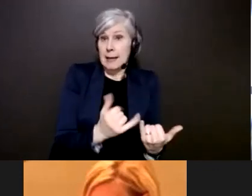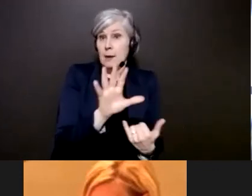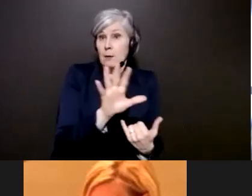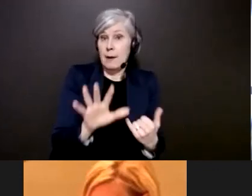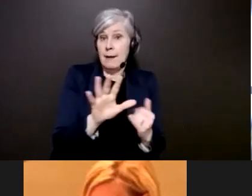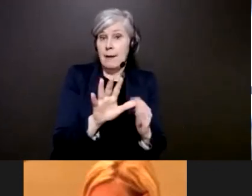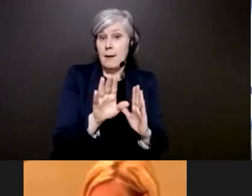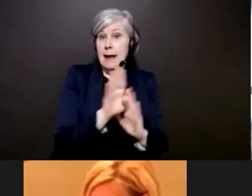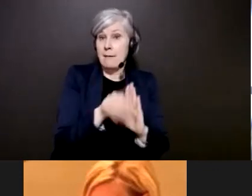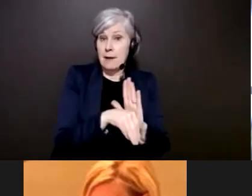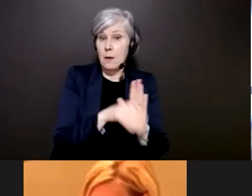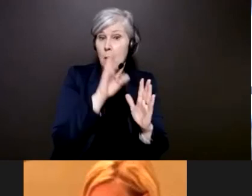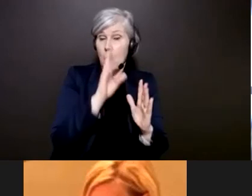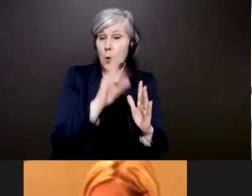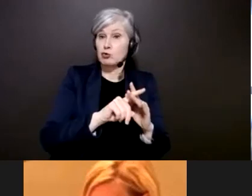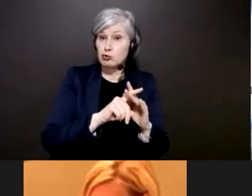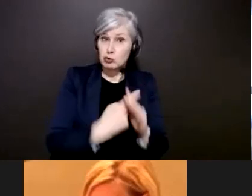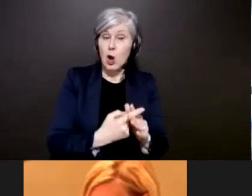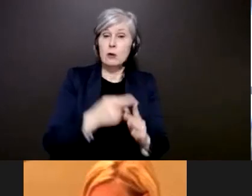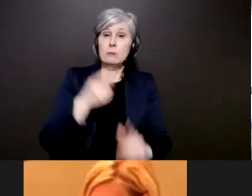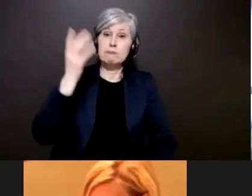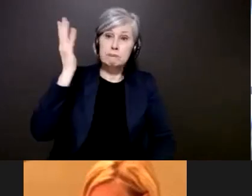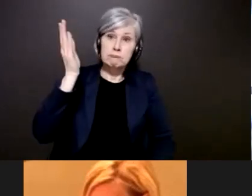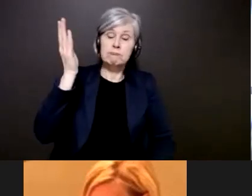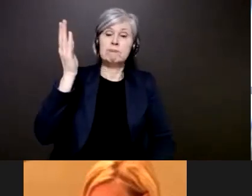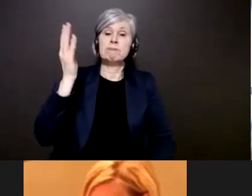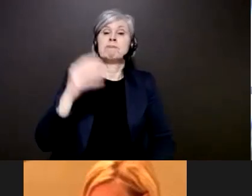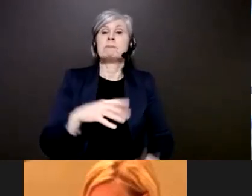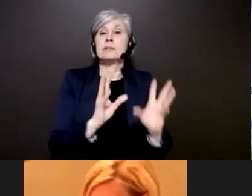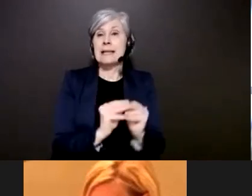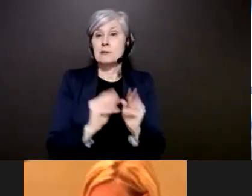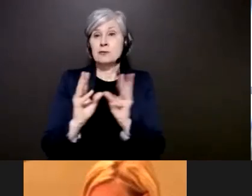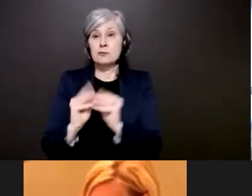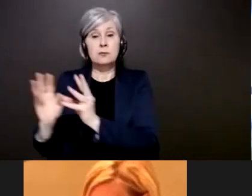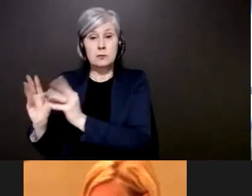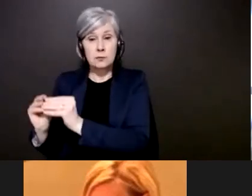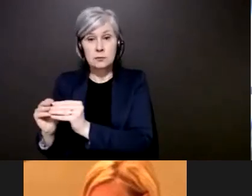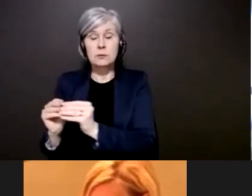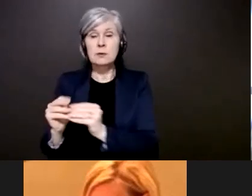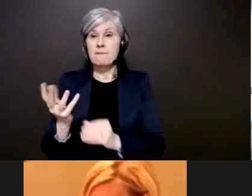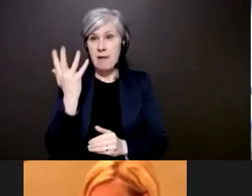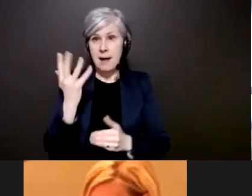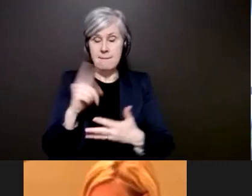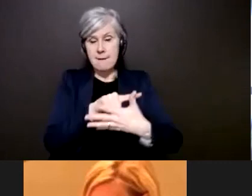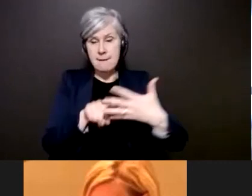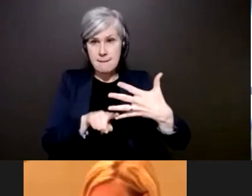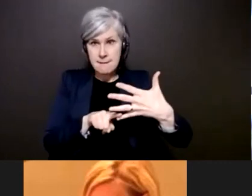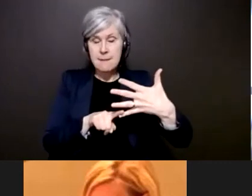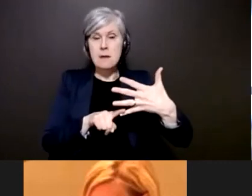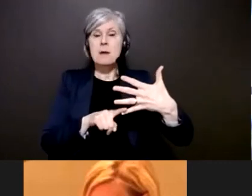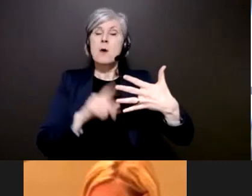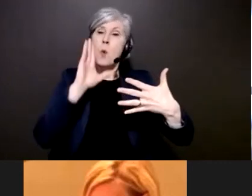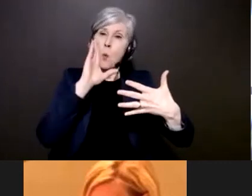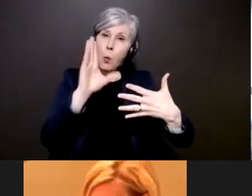And we're going to have 5 different modules that are going to address different aspects and different kind of